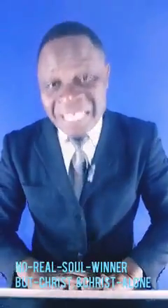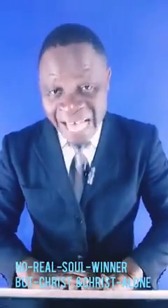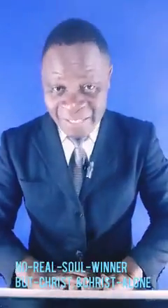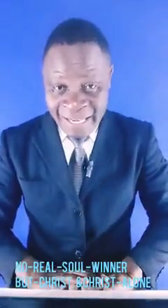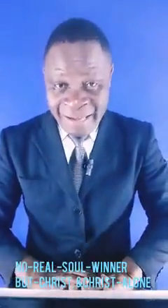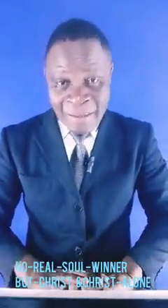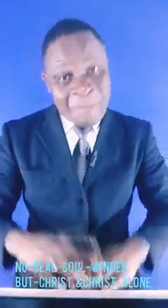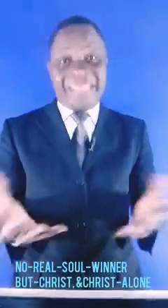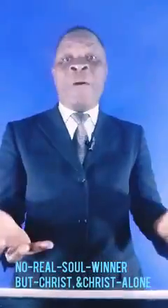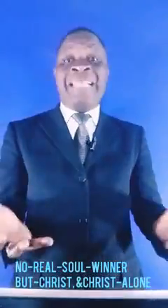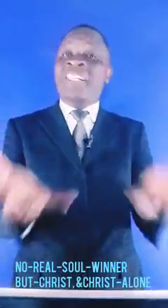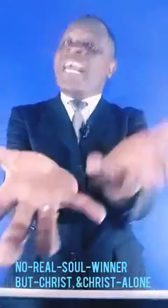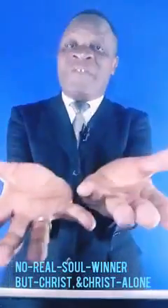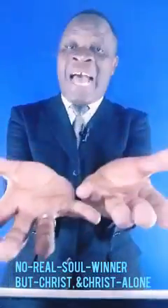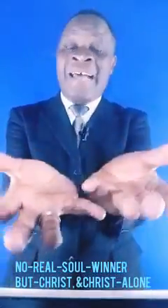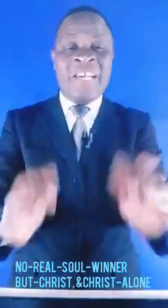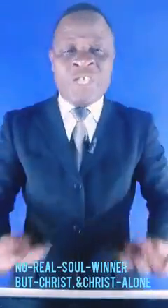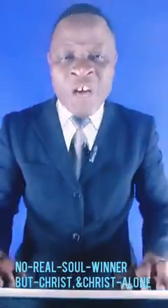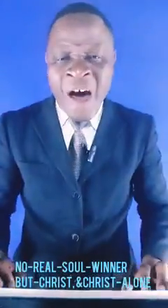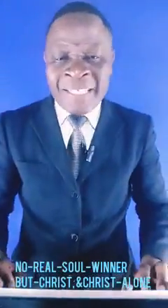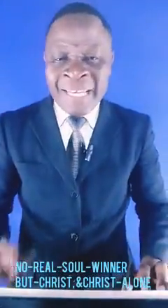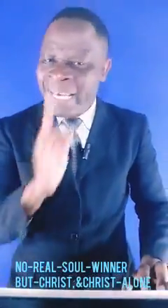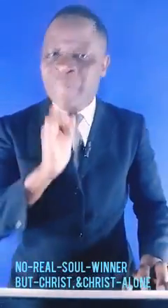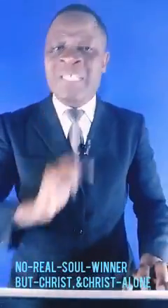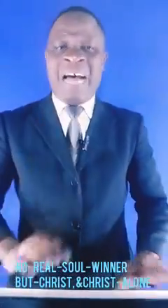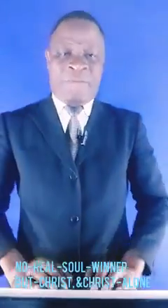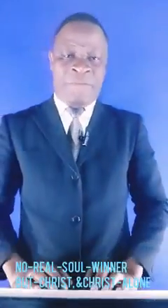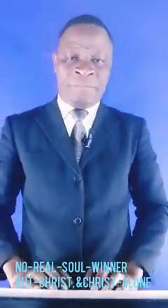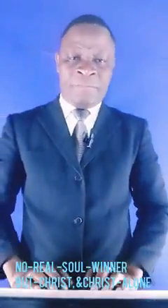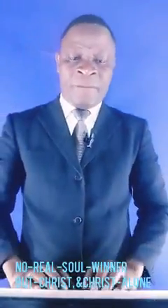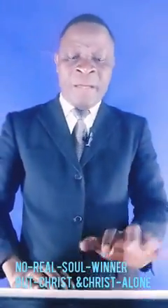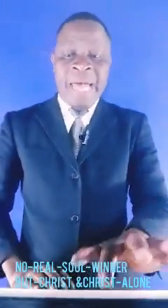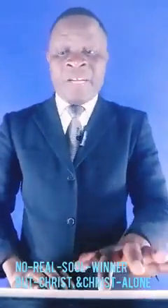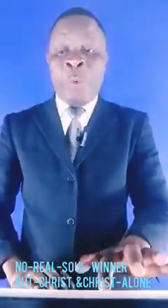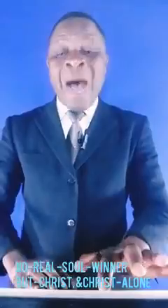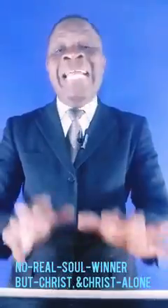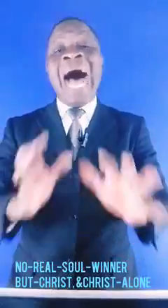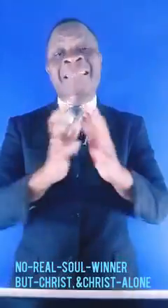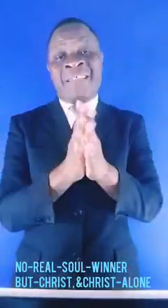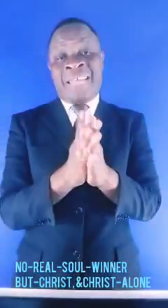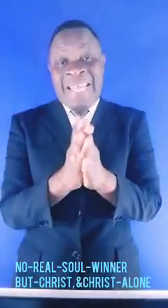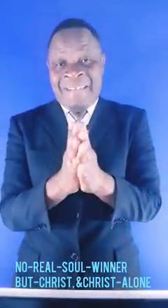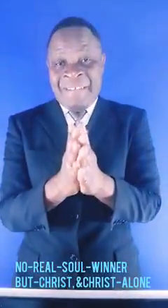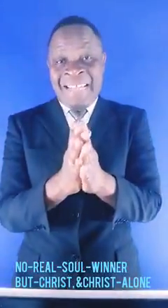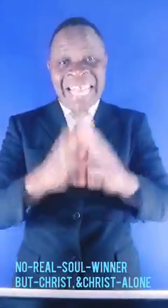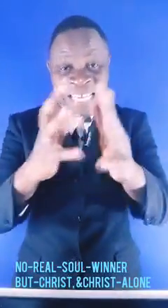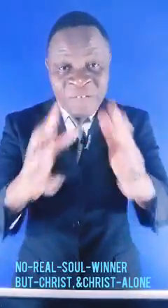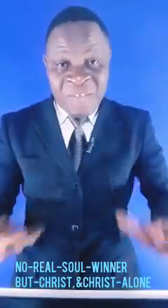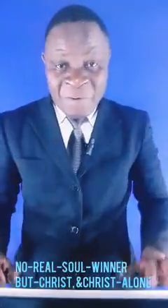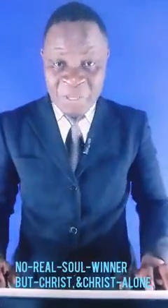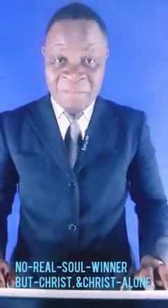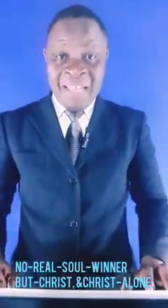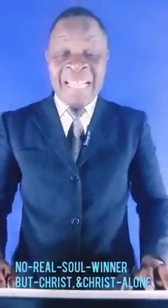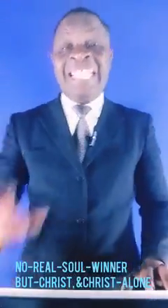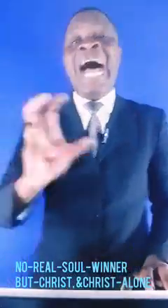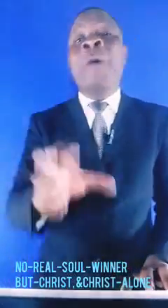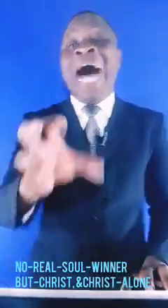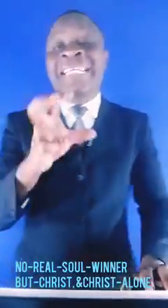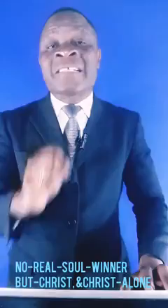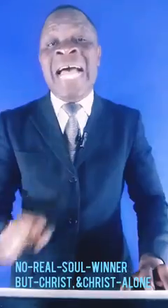saved. By the way, the Savior is God Himself. And one other thing that reveals that our understanding